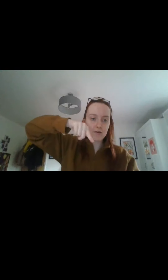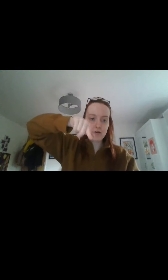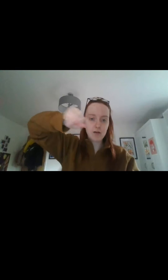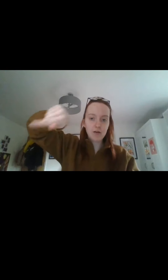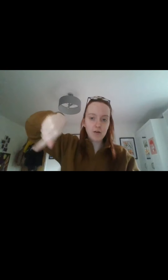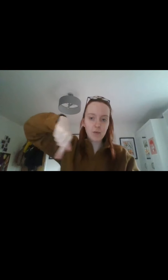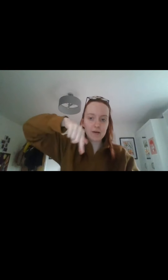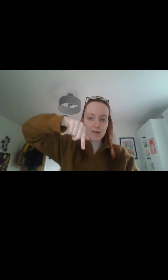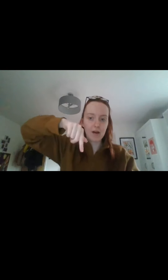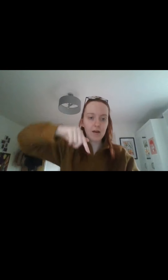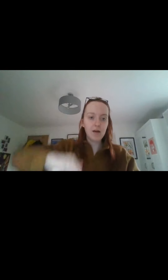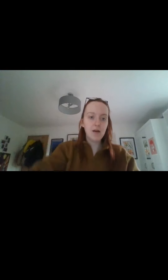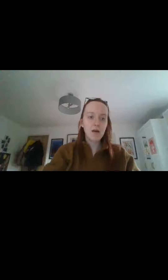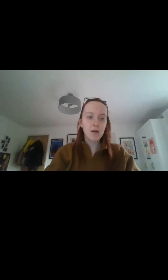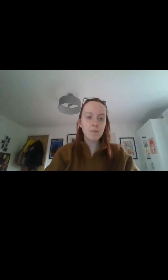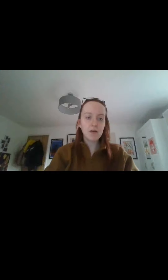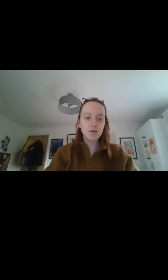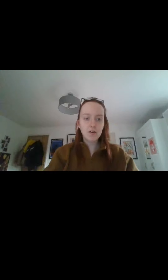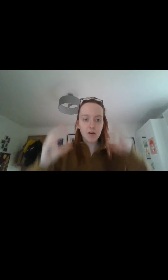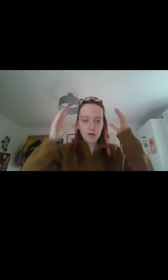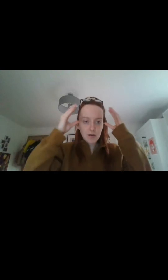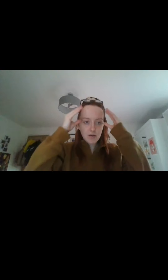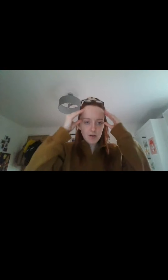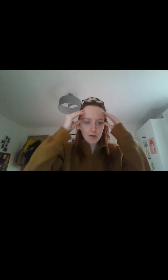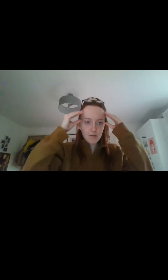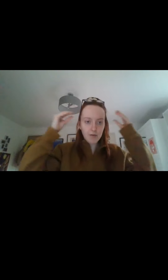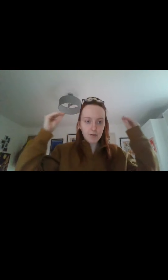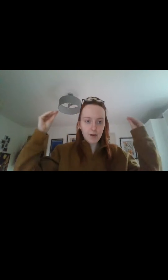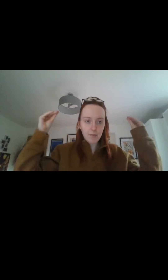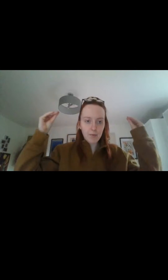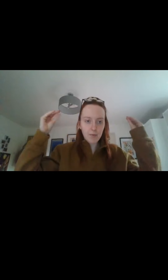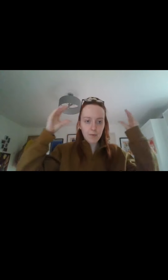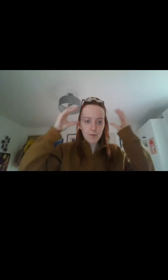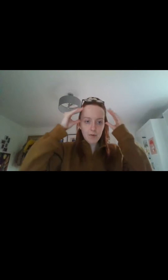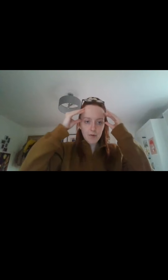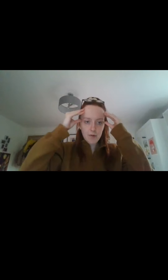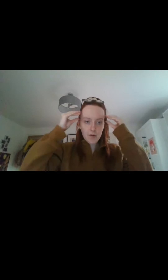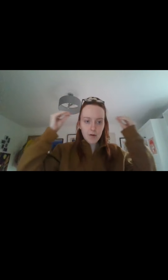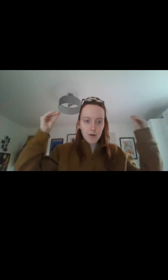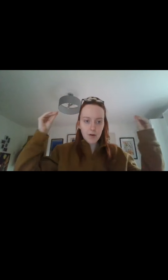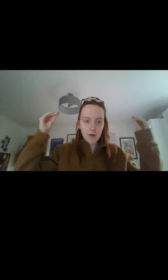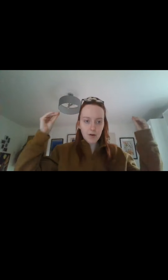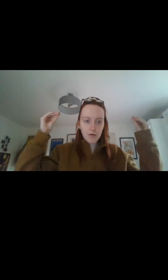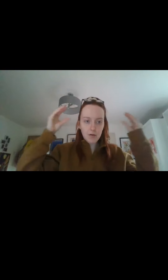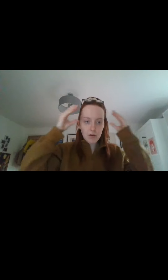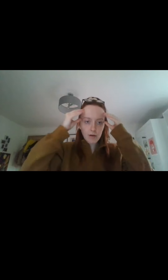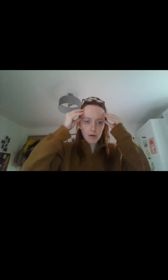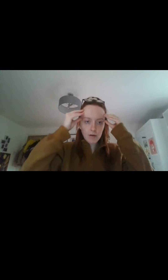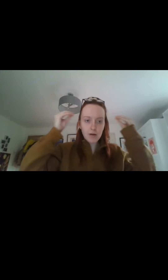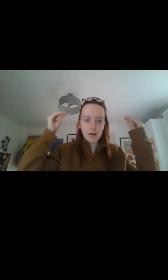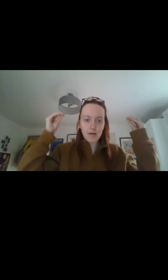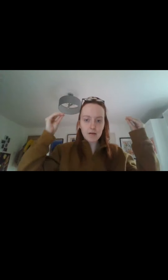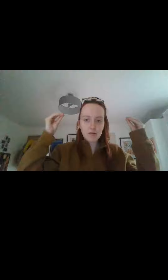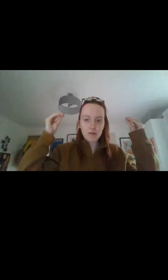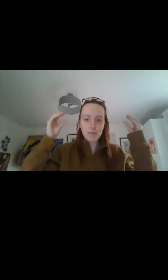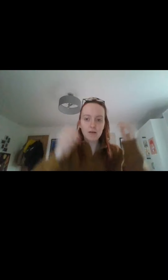so USA. Mexico, you go from your temple and go like that, so